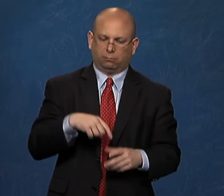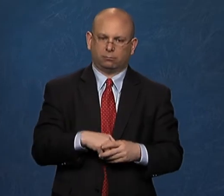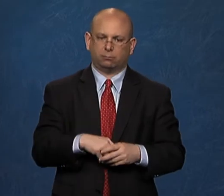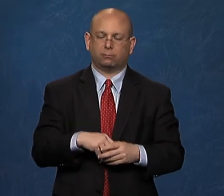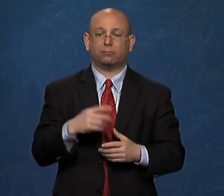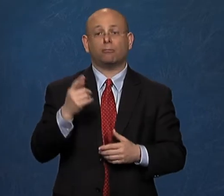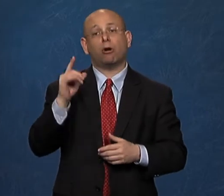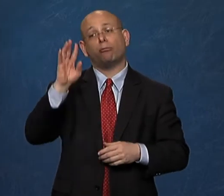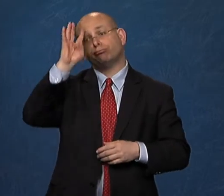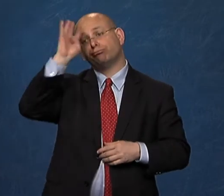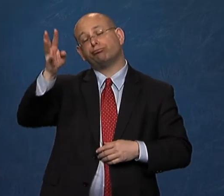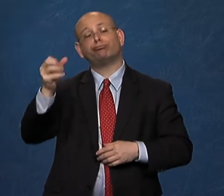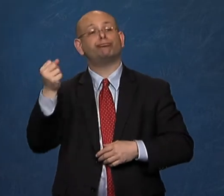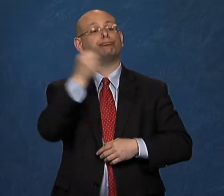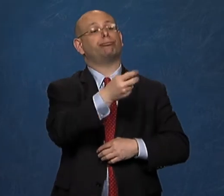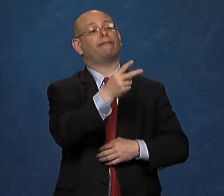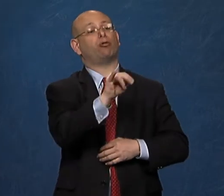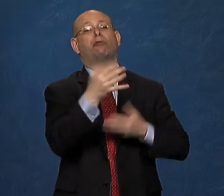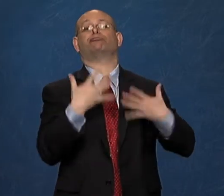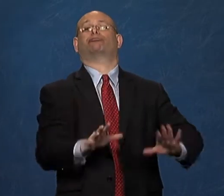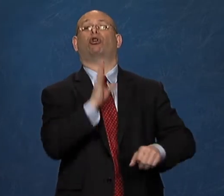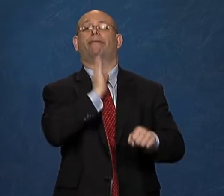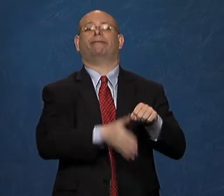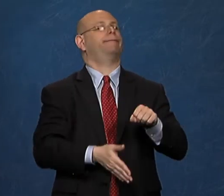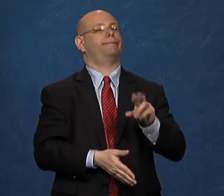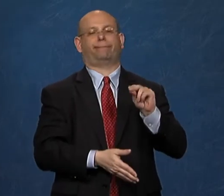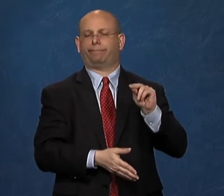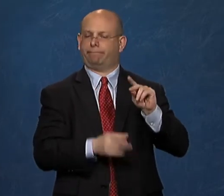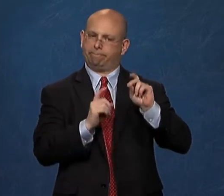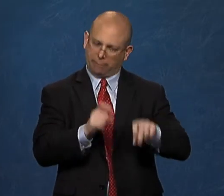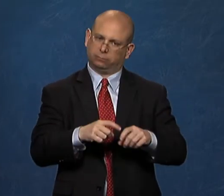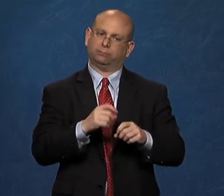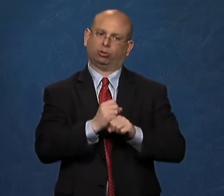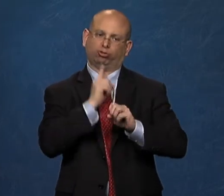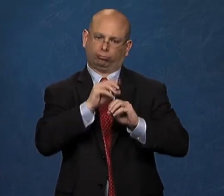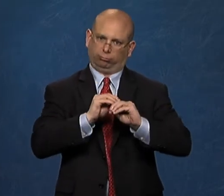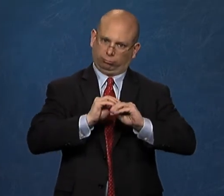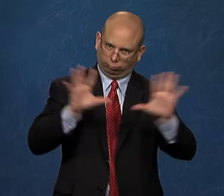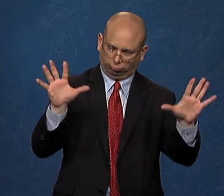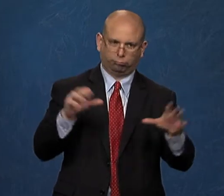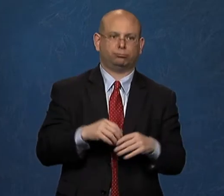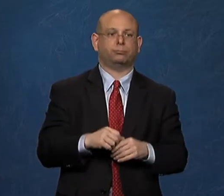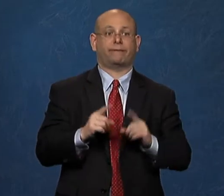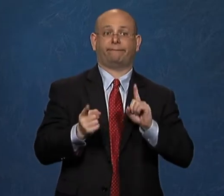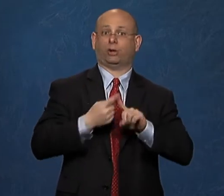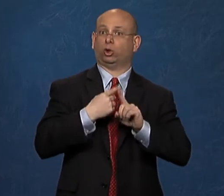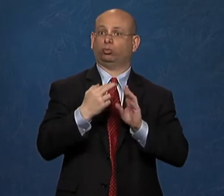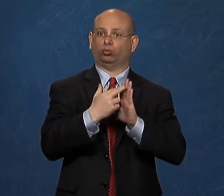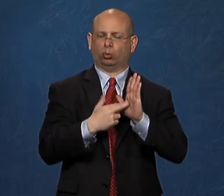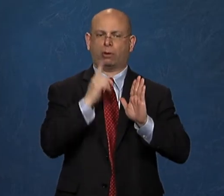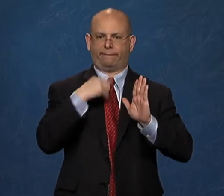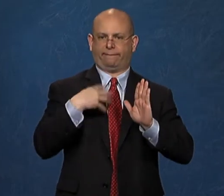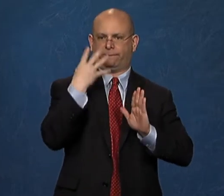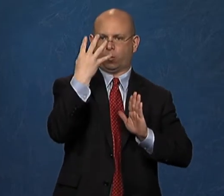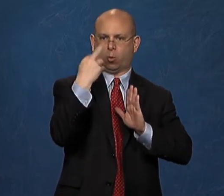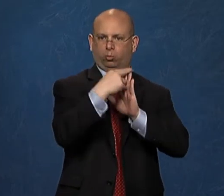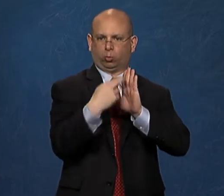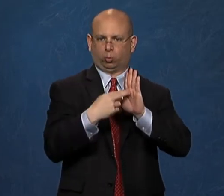talking here about effective communication for deaf and hard of hearing people. Providing VRI is not simply sufficient enough. The regulations